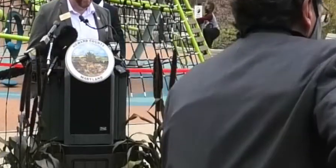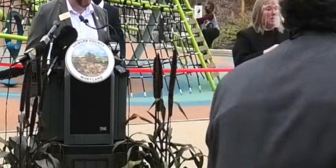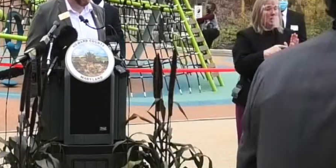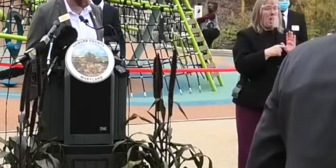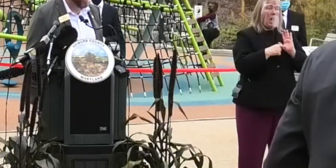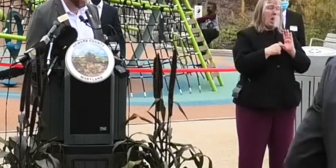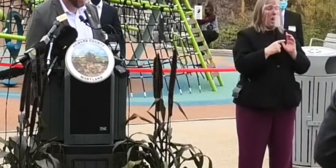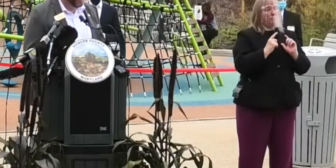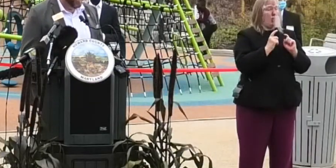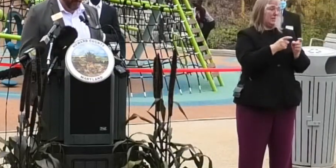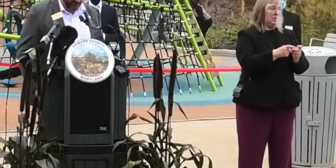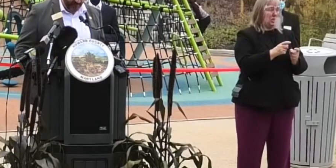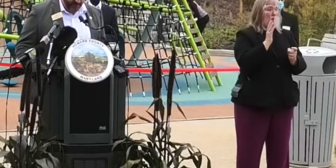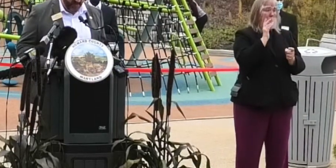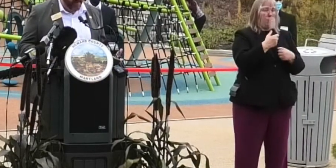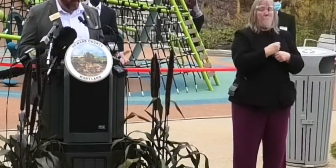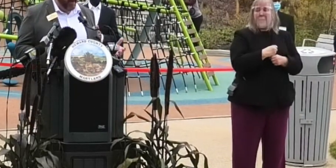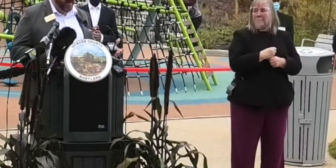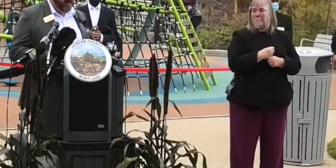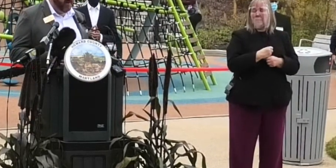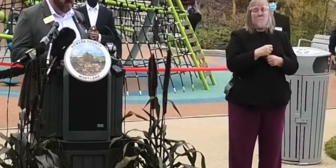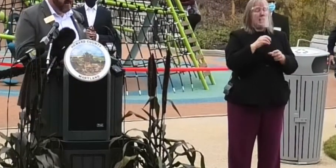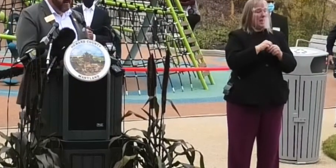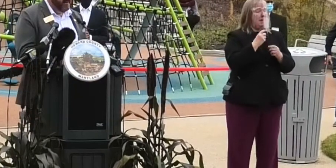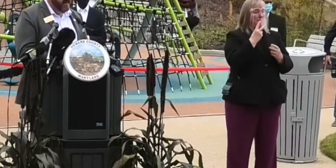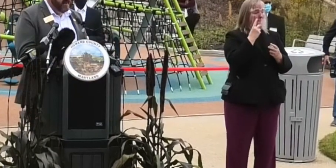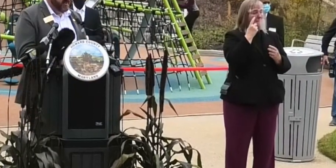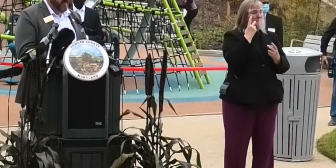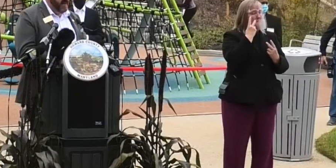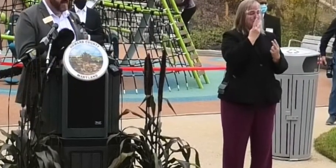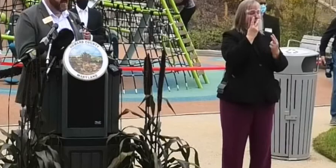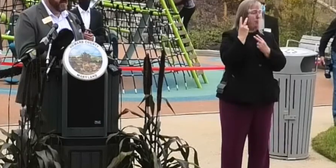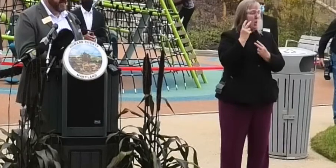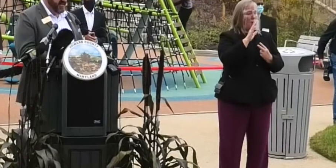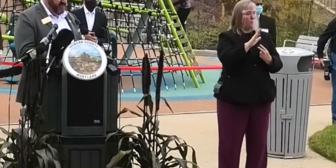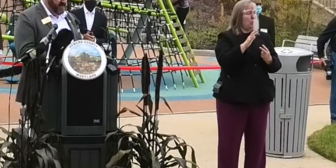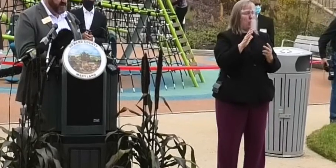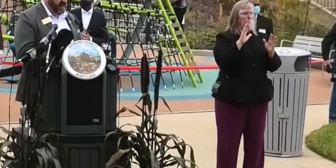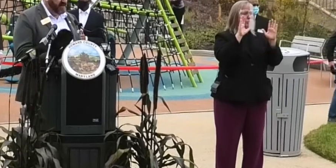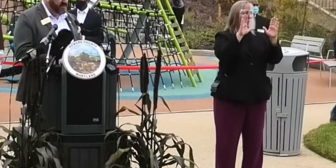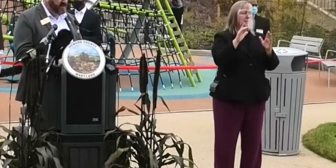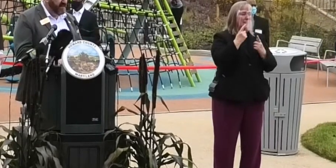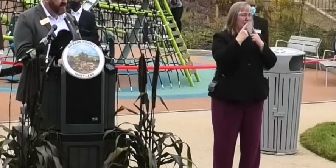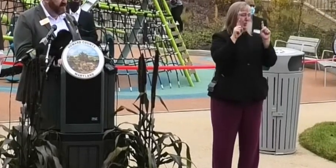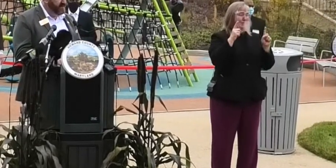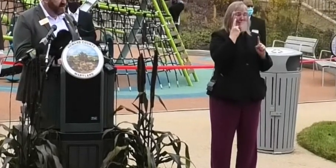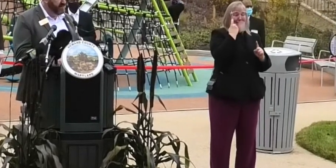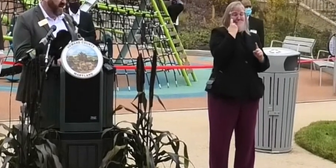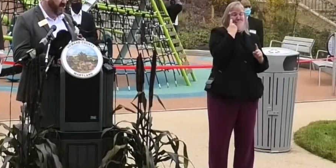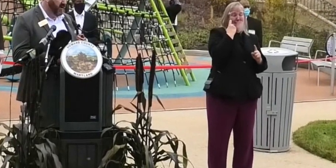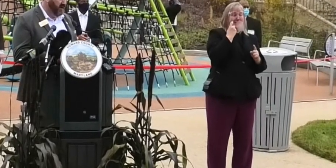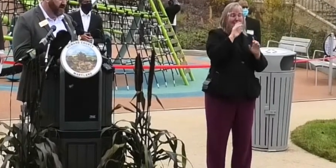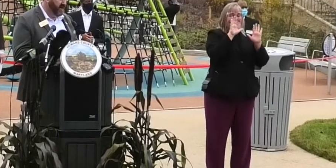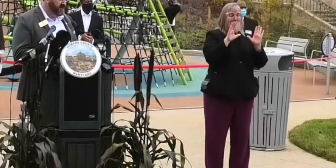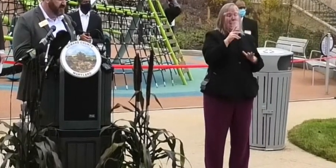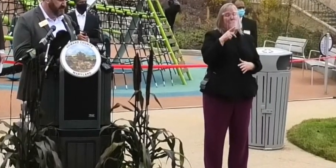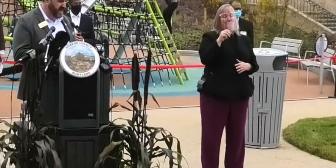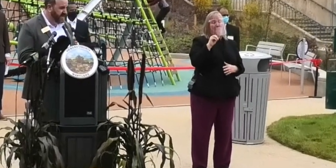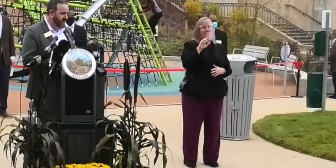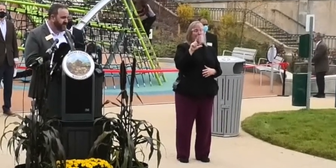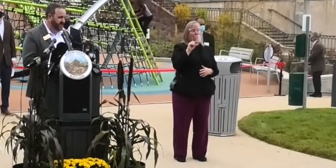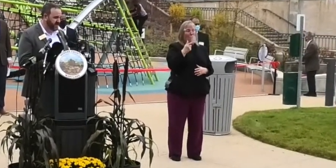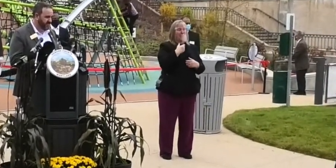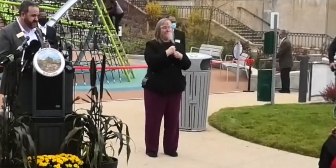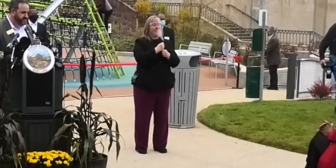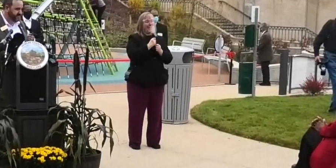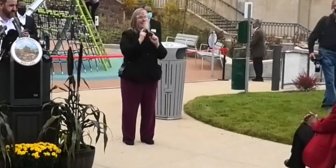make. In memory of your tremendous achievement this past Sunday, Pam Long has made